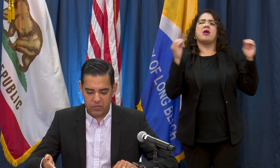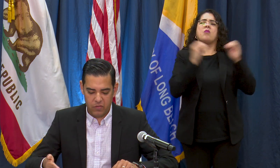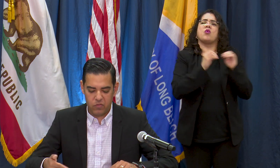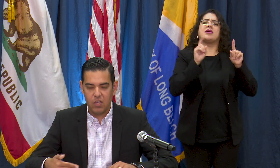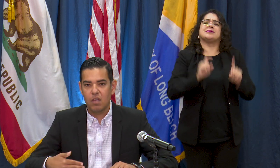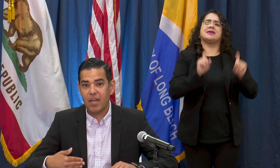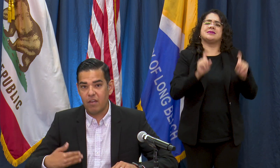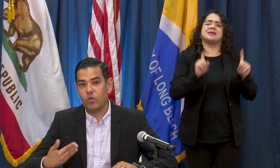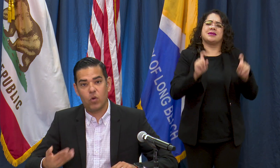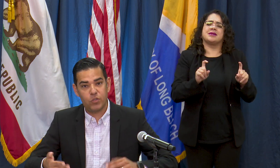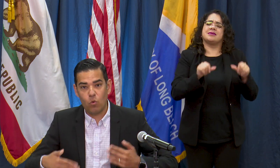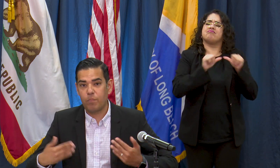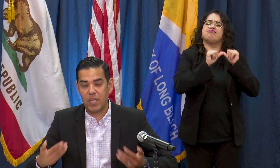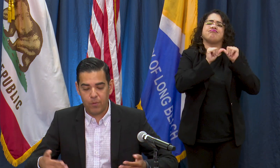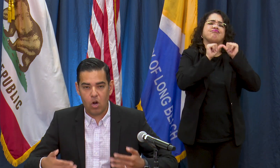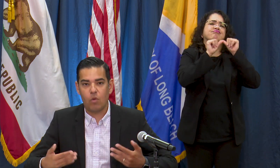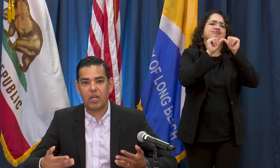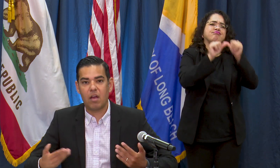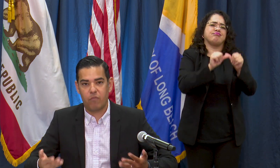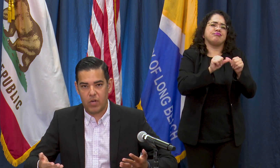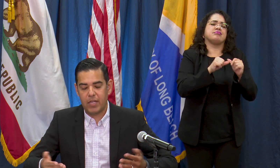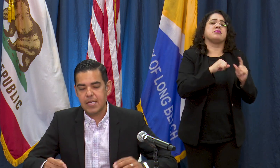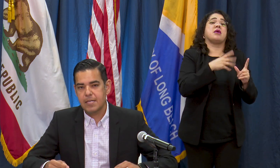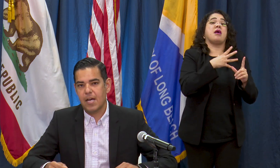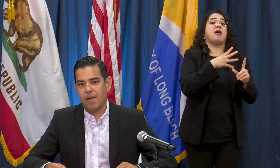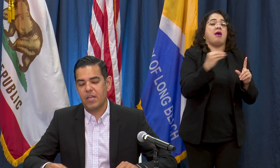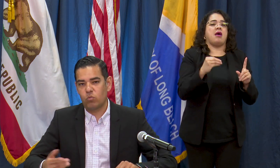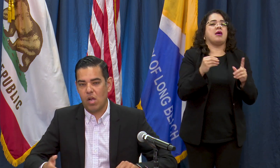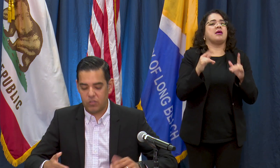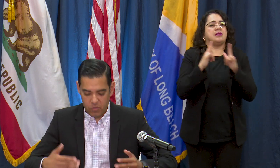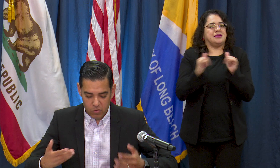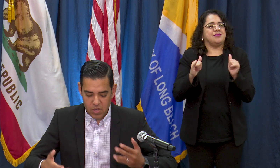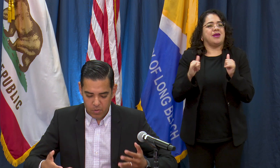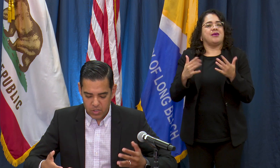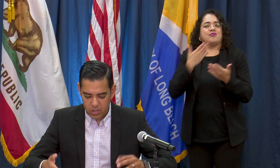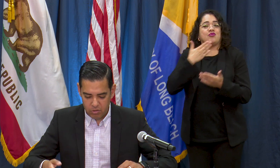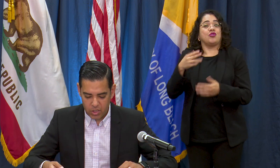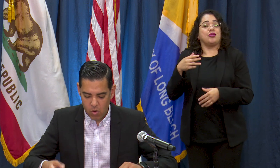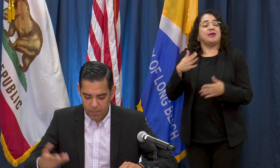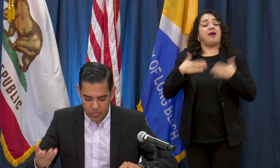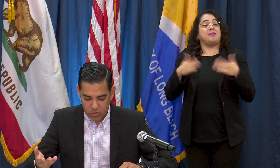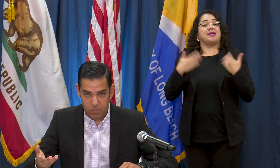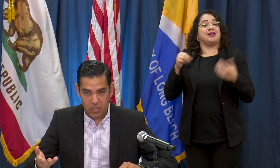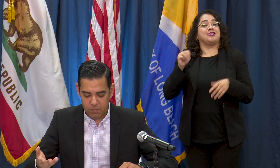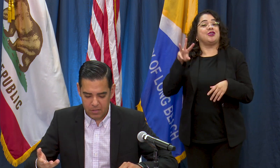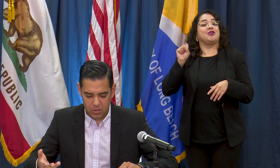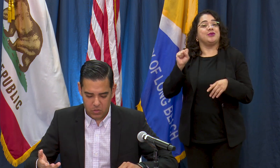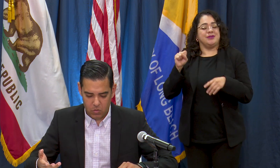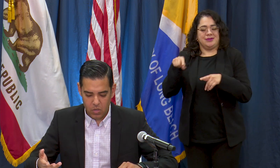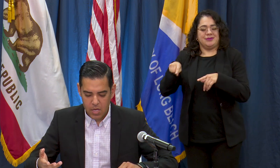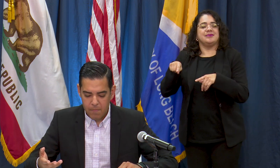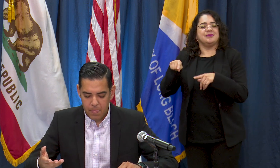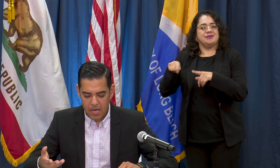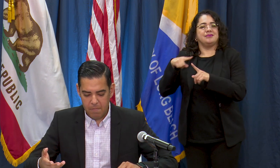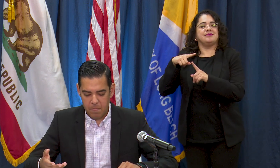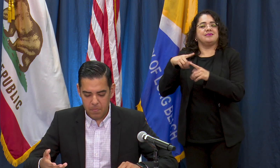positive cases, and of course, more people are recovering as well. And so those numbers continue to go up, and they should be expected